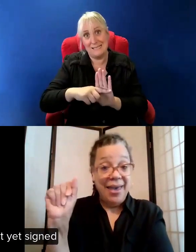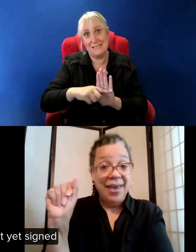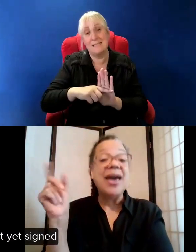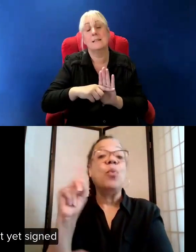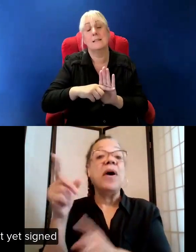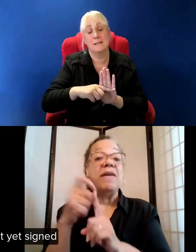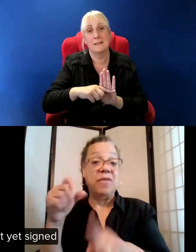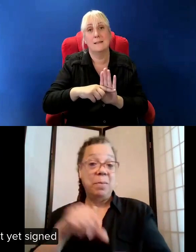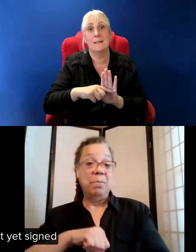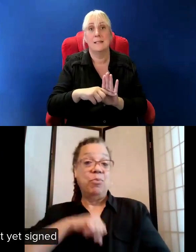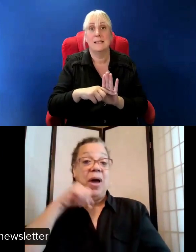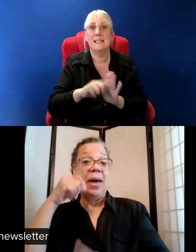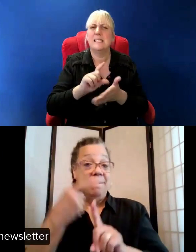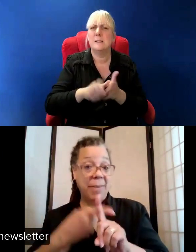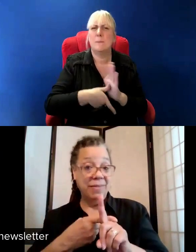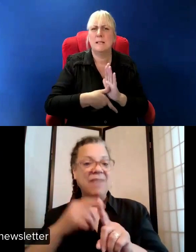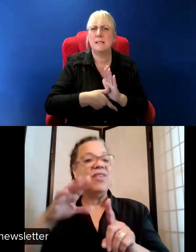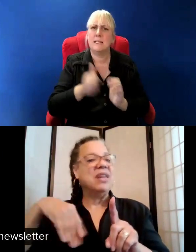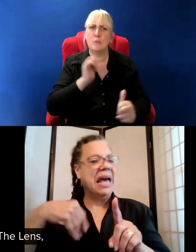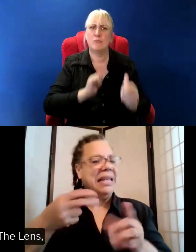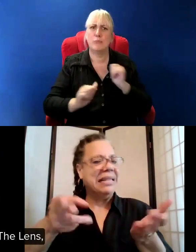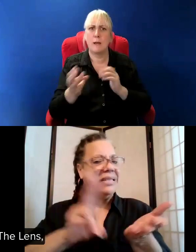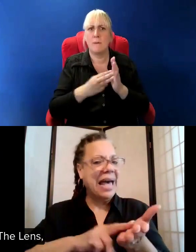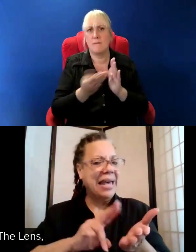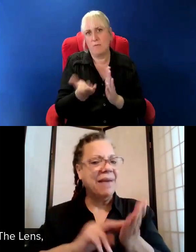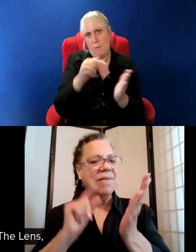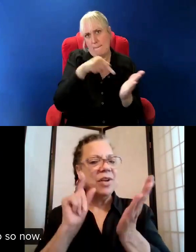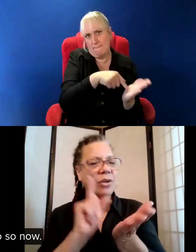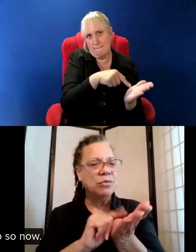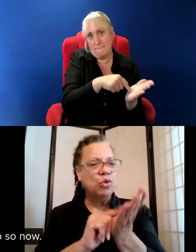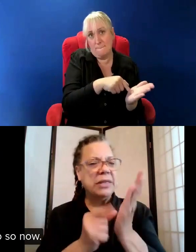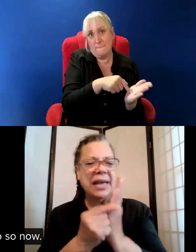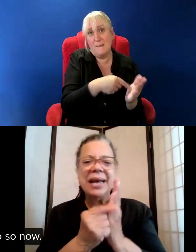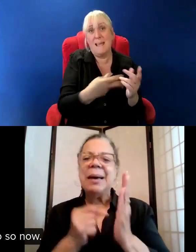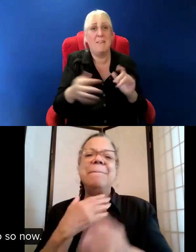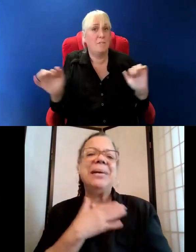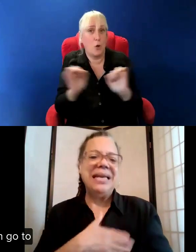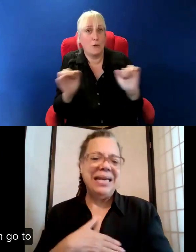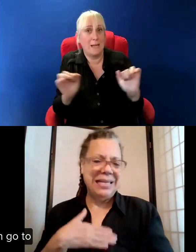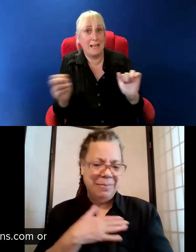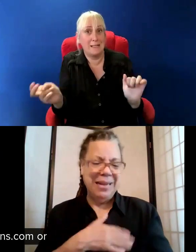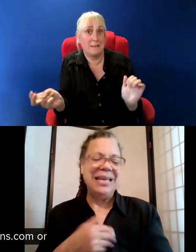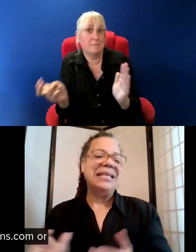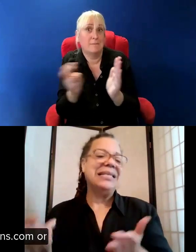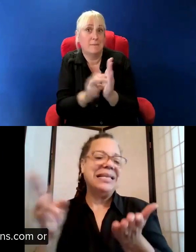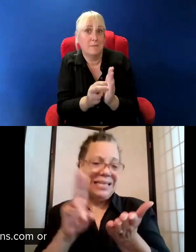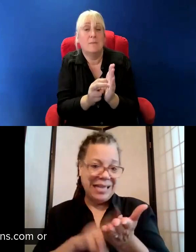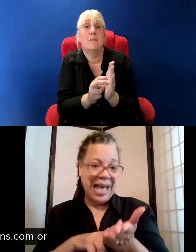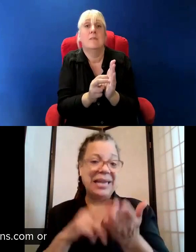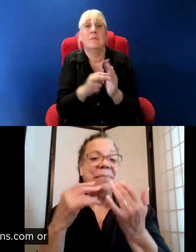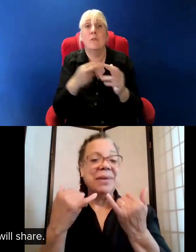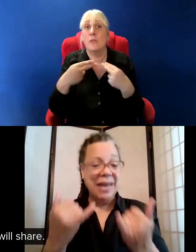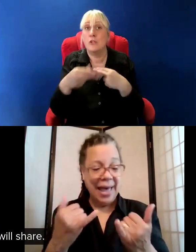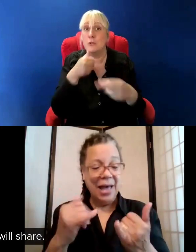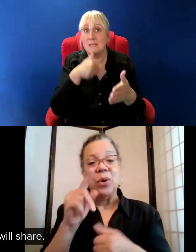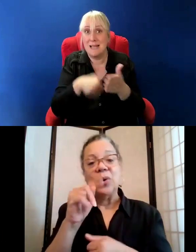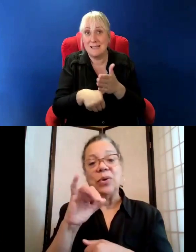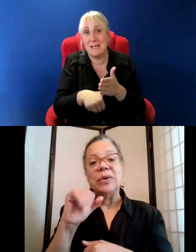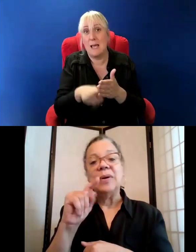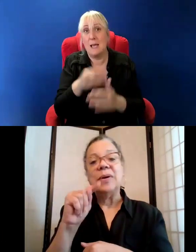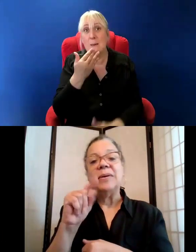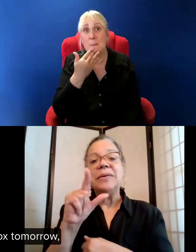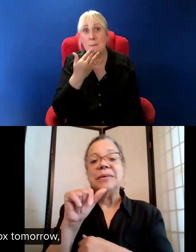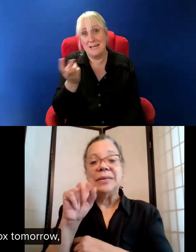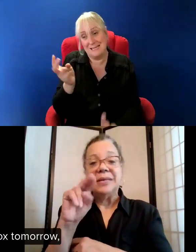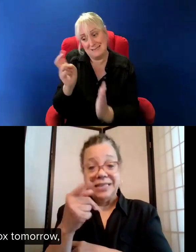from. If you haven't yet signed up for the newsletter at Tilting the Lens, please do so now. You can go to tiltingthelens.com, or the team will share